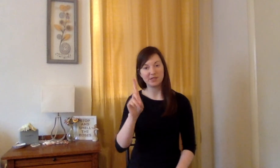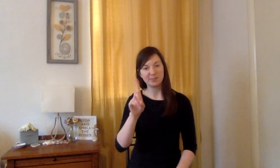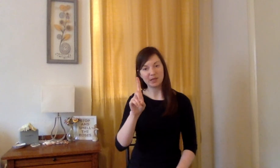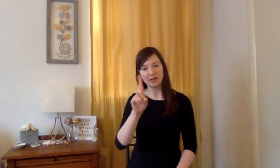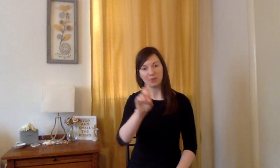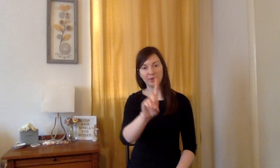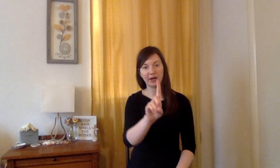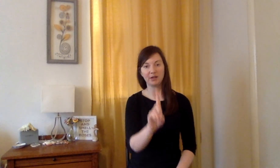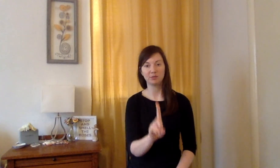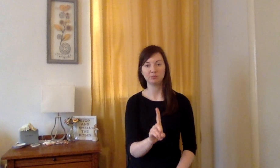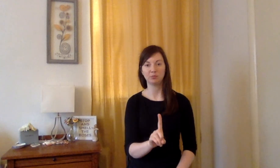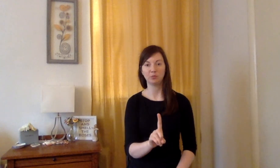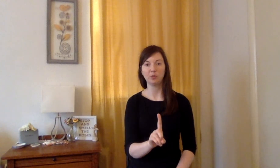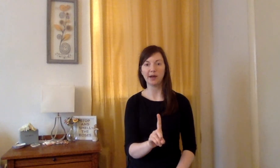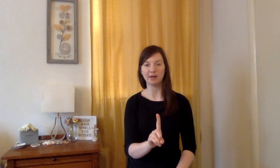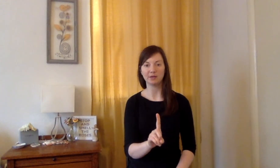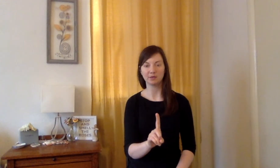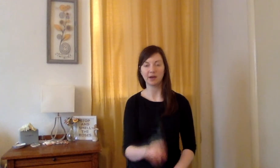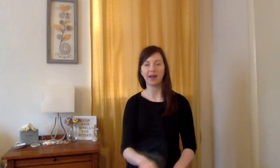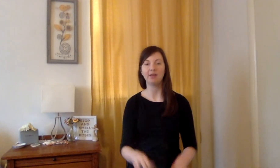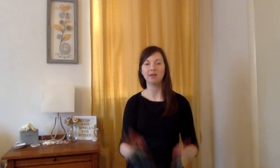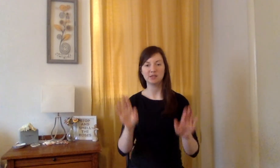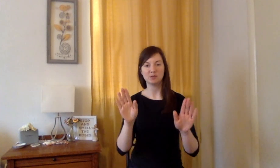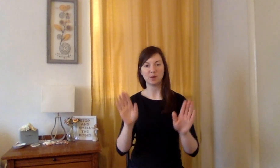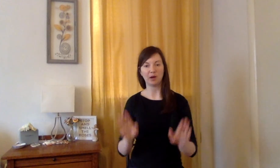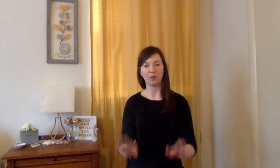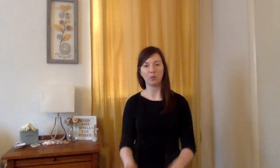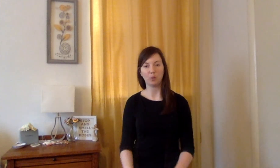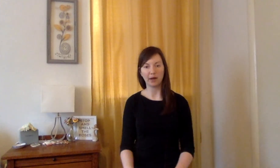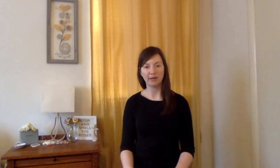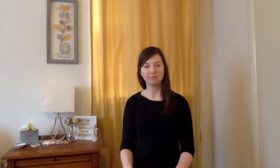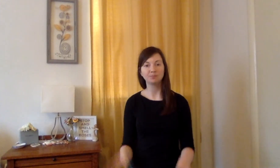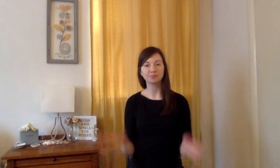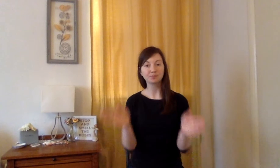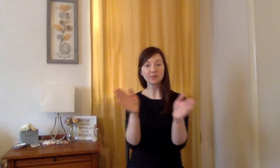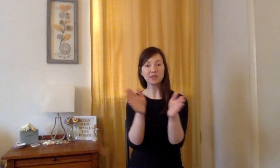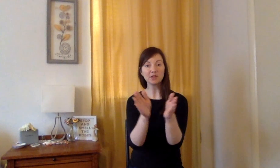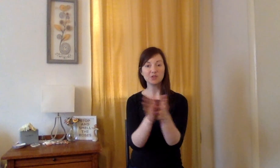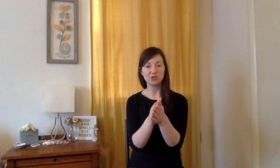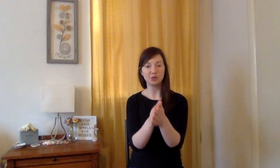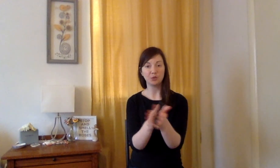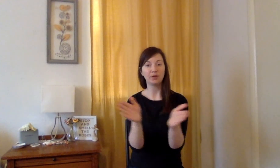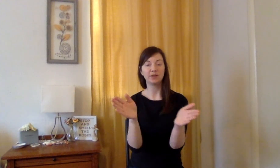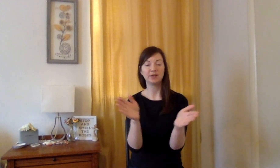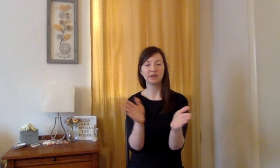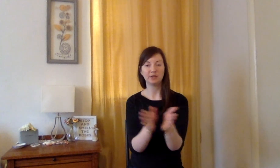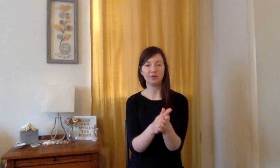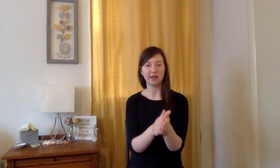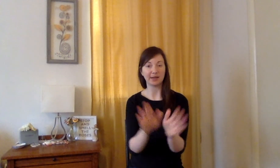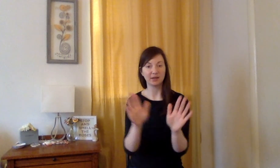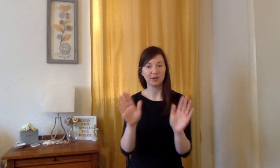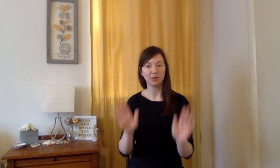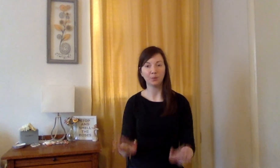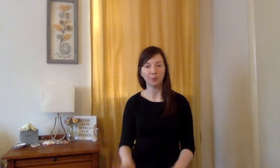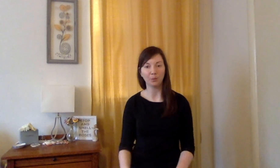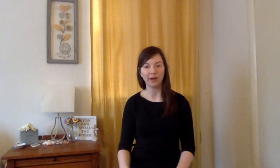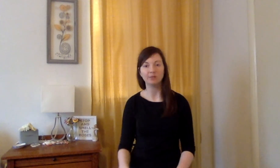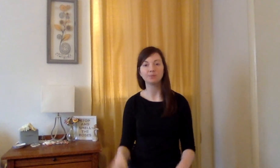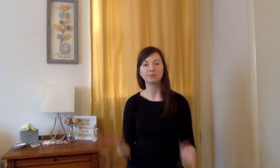beat number 1, okay? So we have our 1, 2, 3. 1,